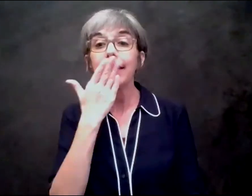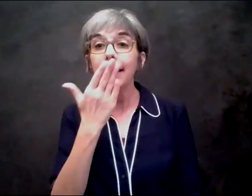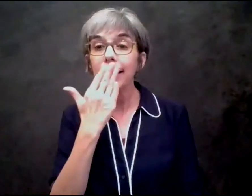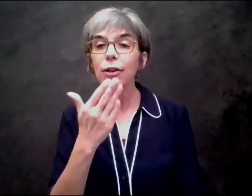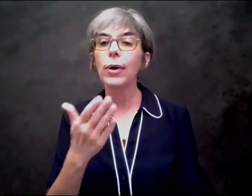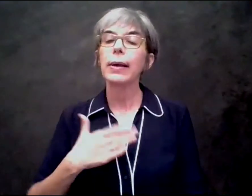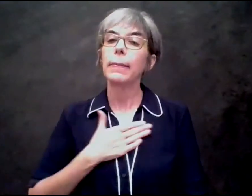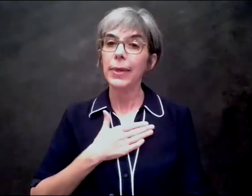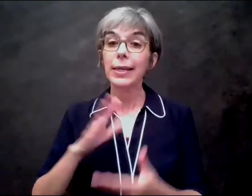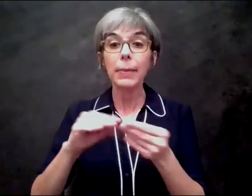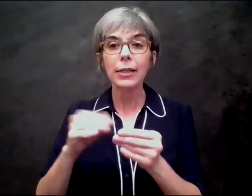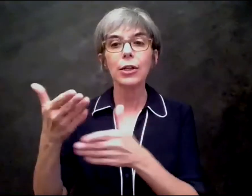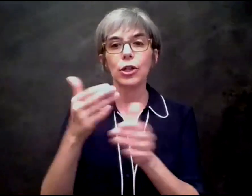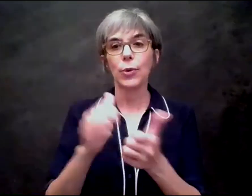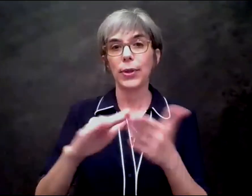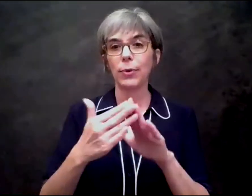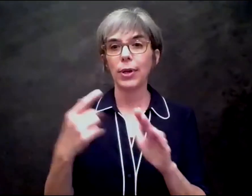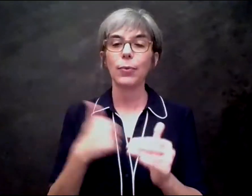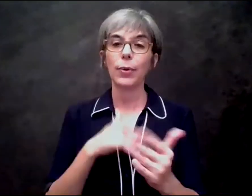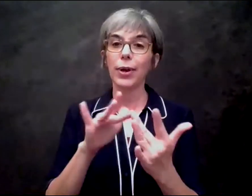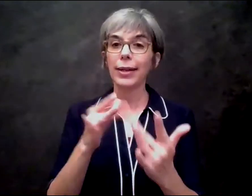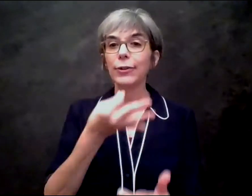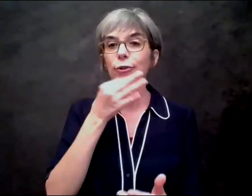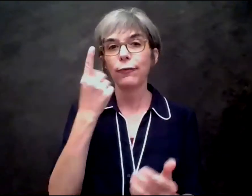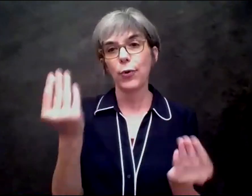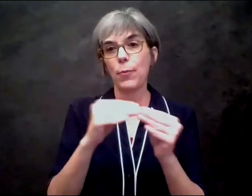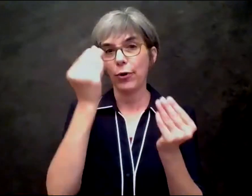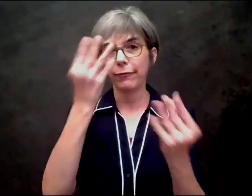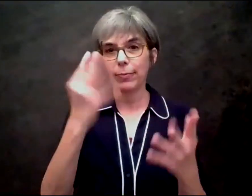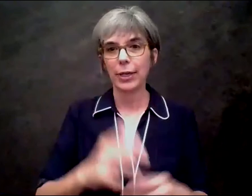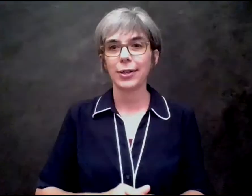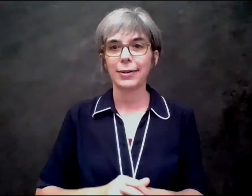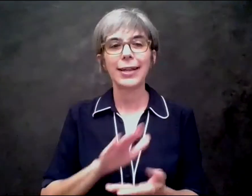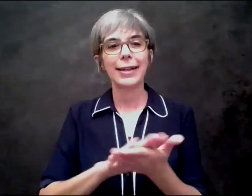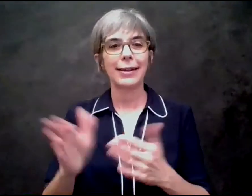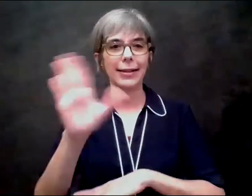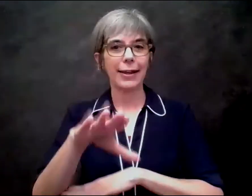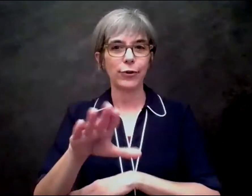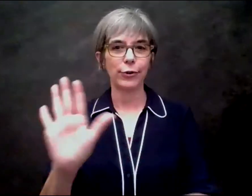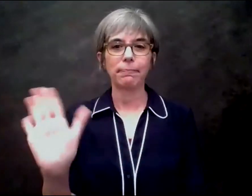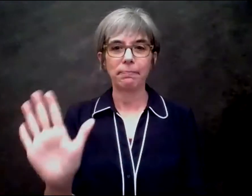the community, and we will be in contact soon for additional information. Have a nice afternoon.